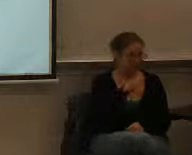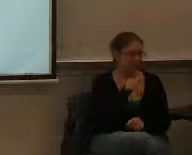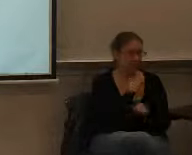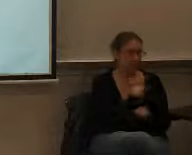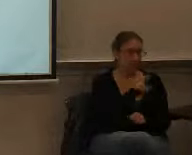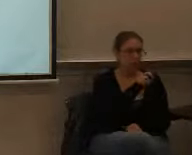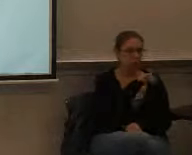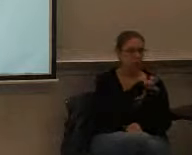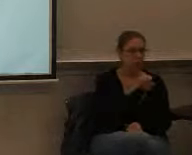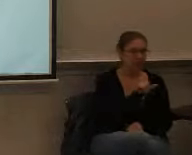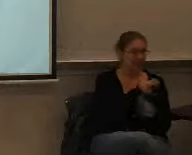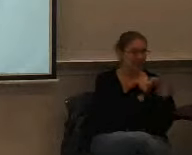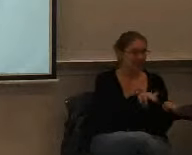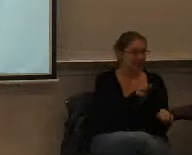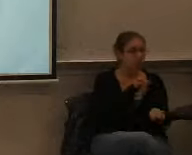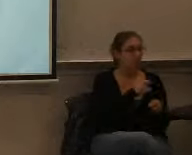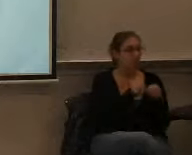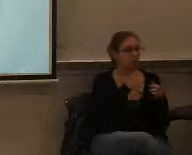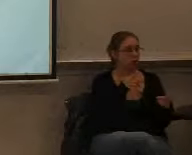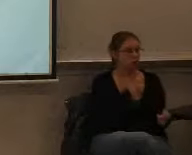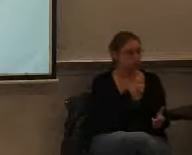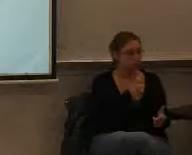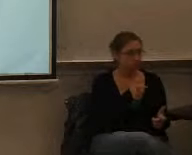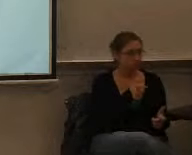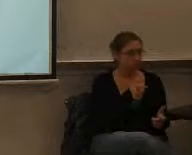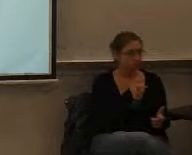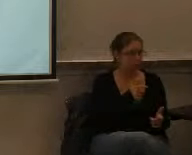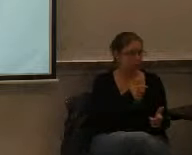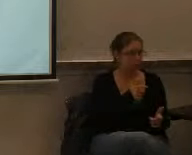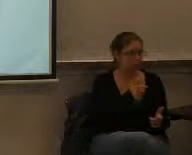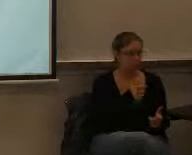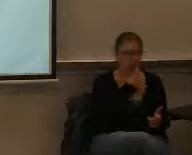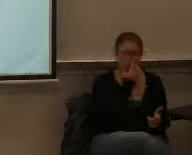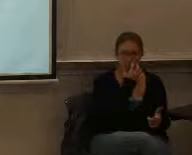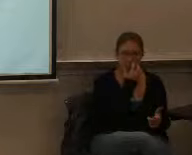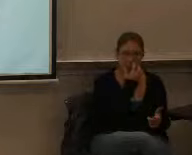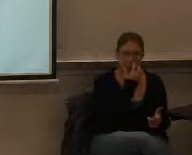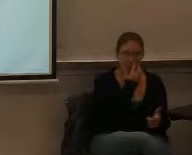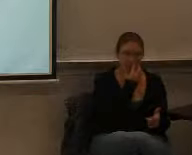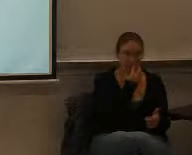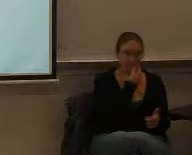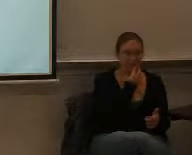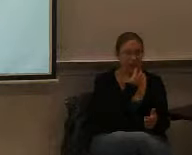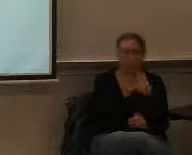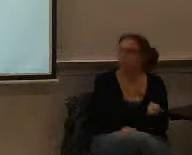reproduce diapause-ing eggs or reproduce more quickly. So these are the major points from that.